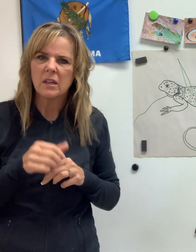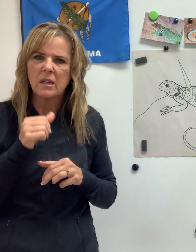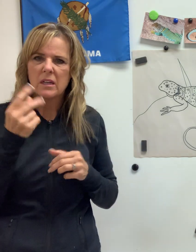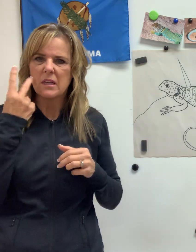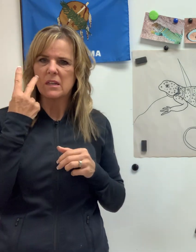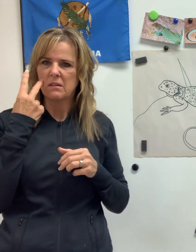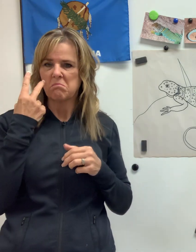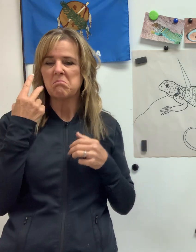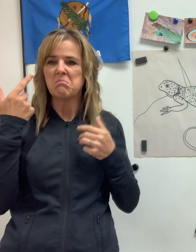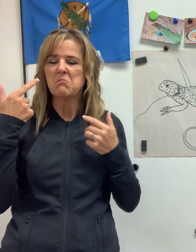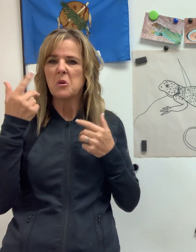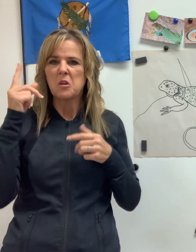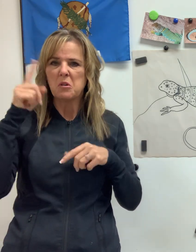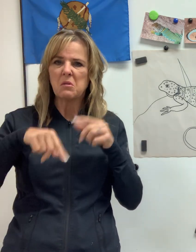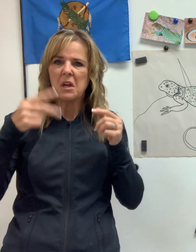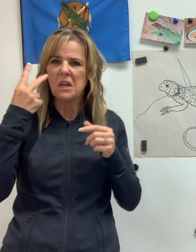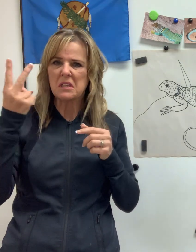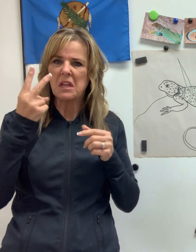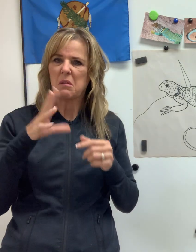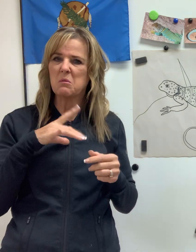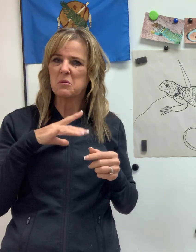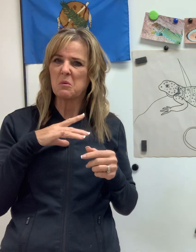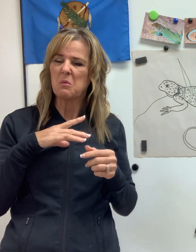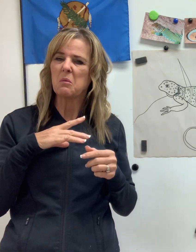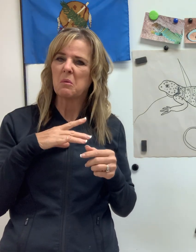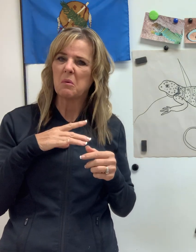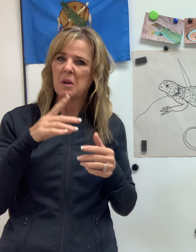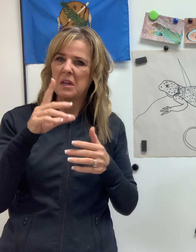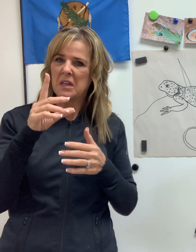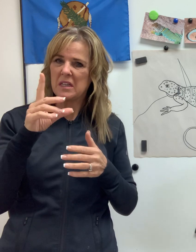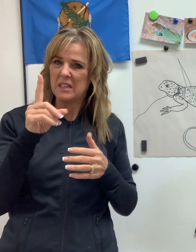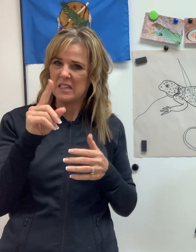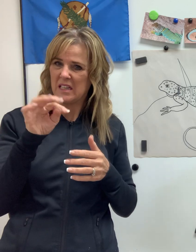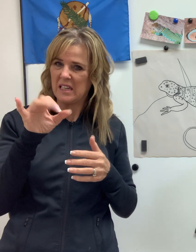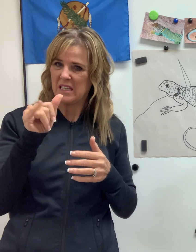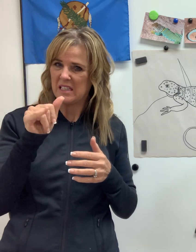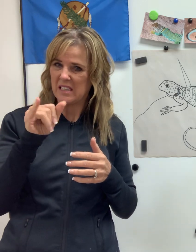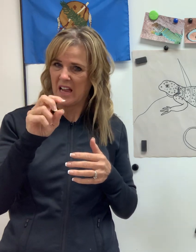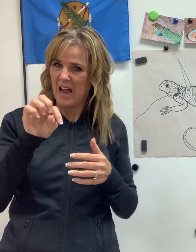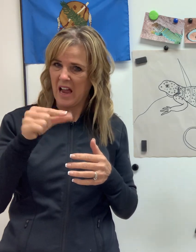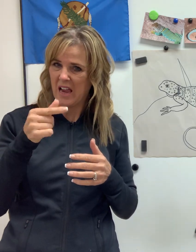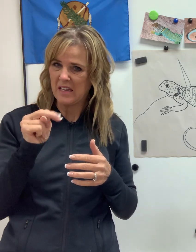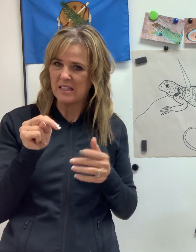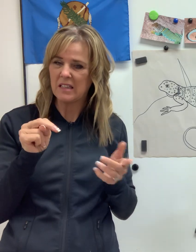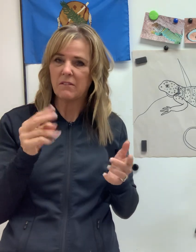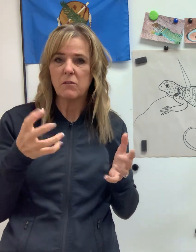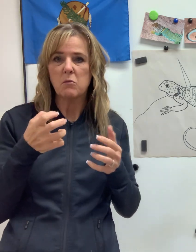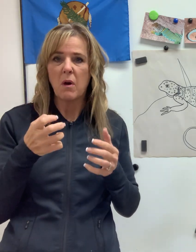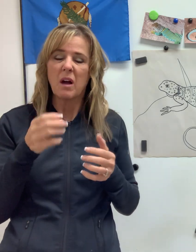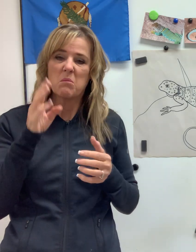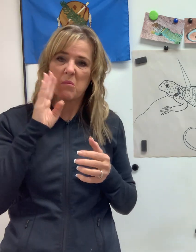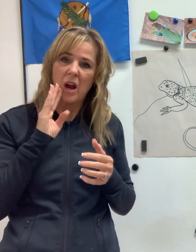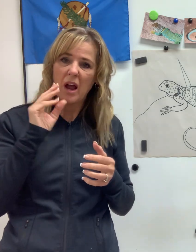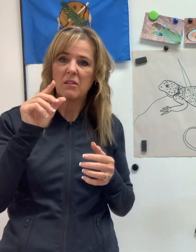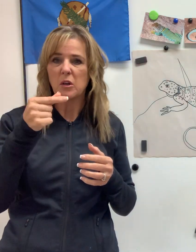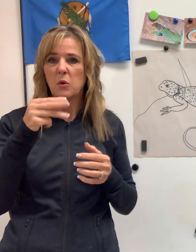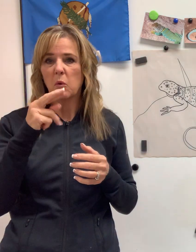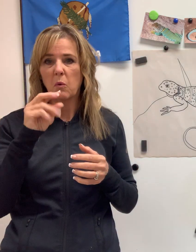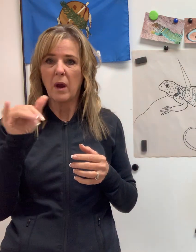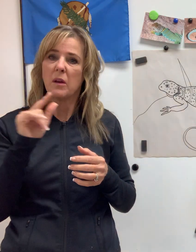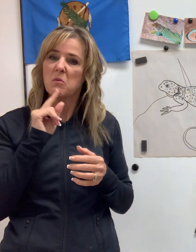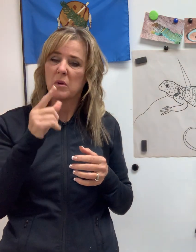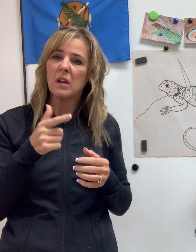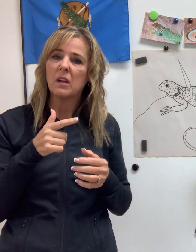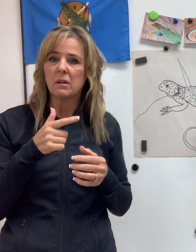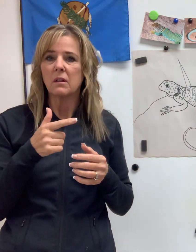those cool patterns and designs stand out. So even if you want a girl and you're gonna do like brown and gray, like they are in real life, you